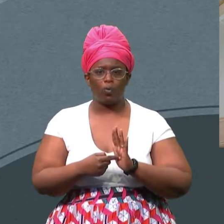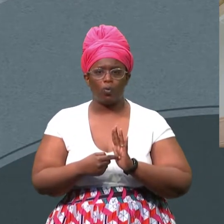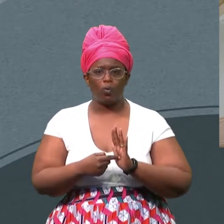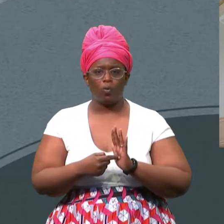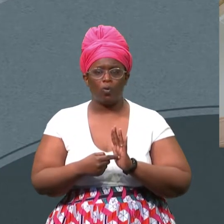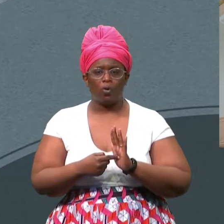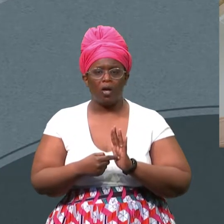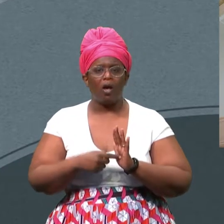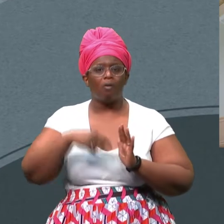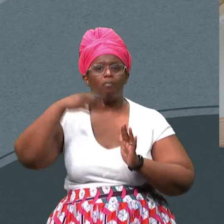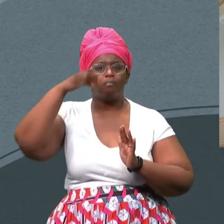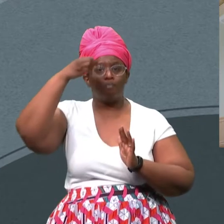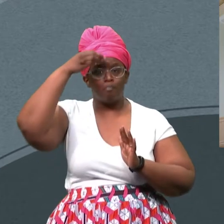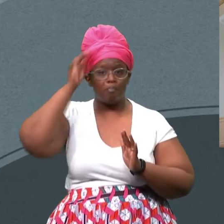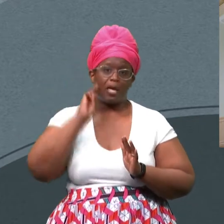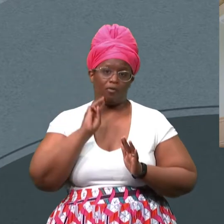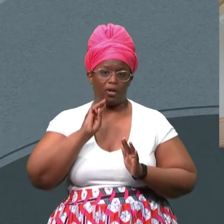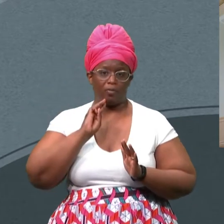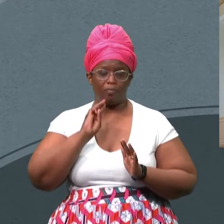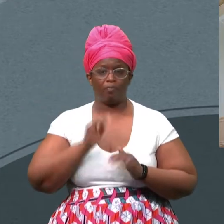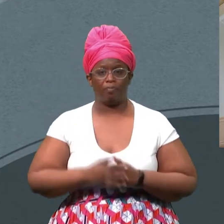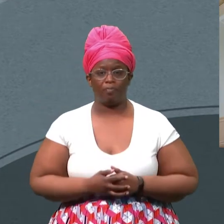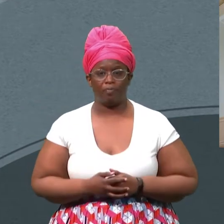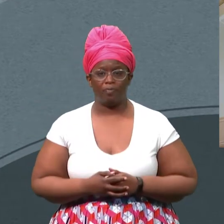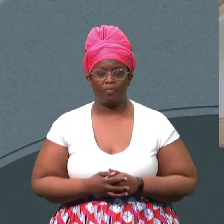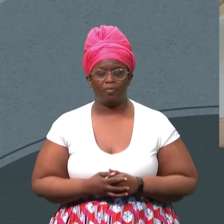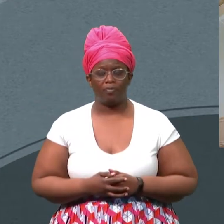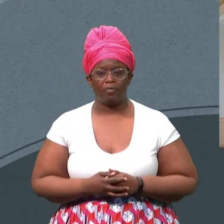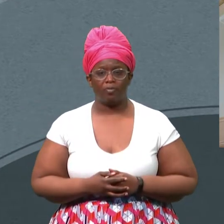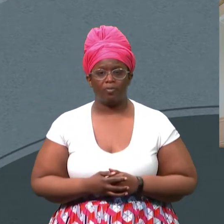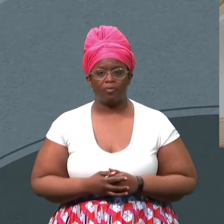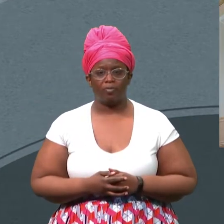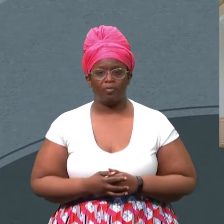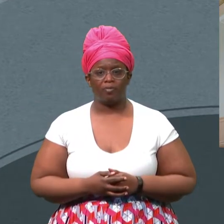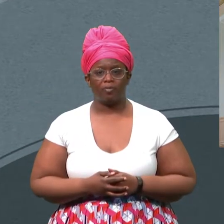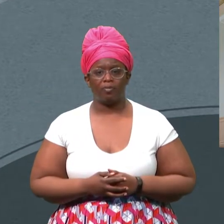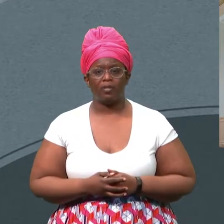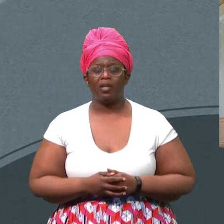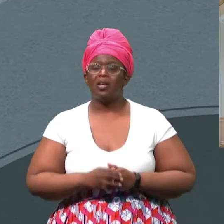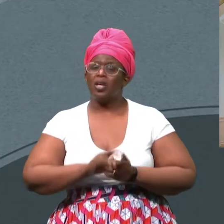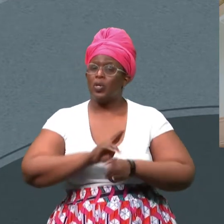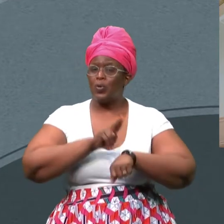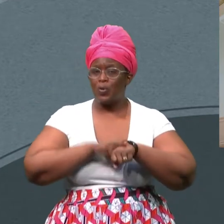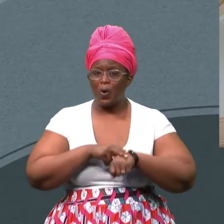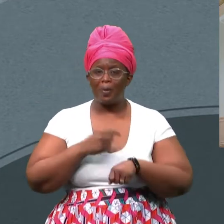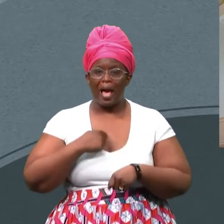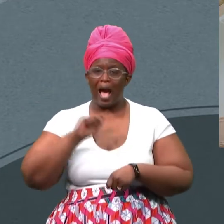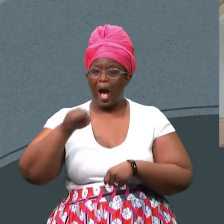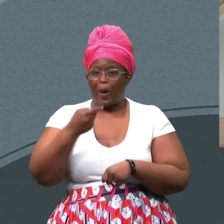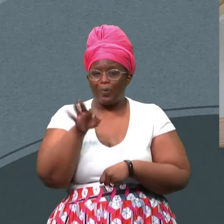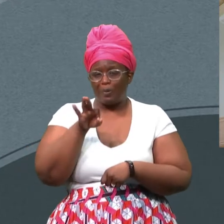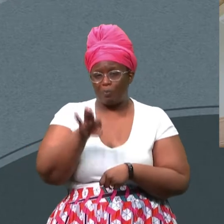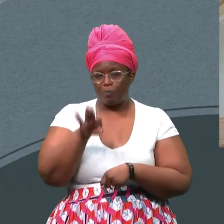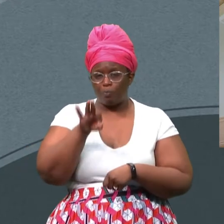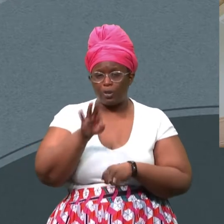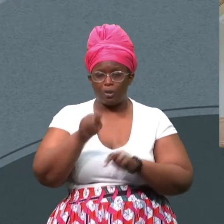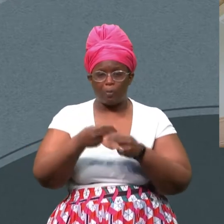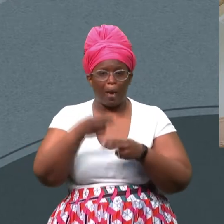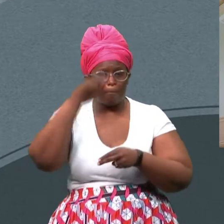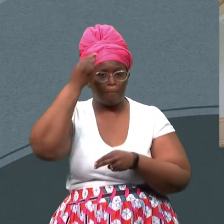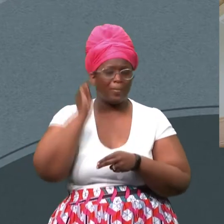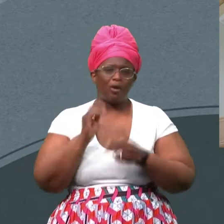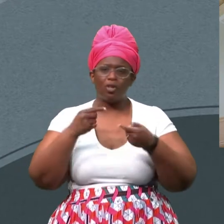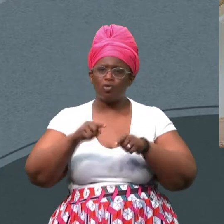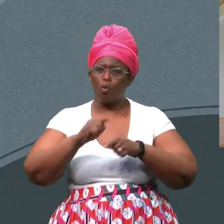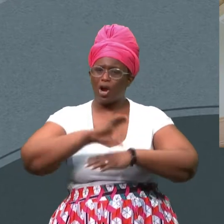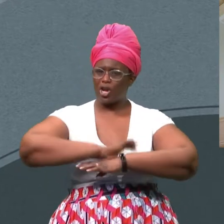than the Virgin Mary. The truth of the matter is that I normally will only preach this text around Christmas time. But